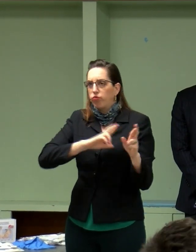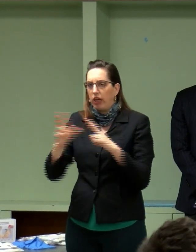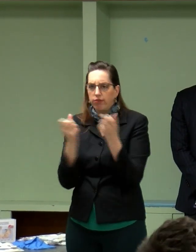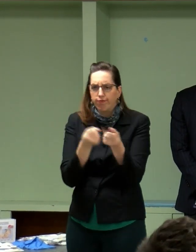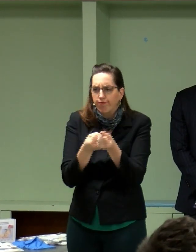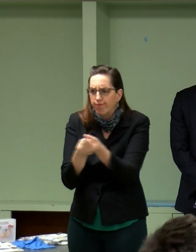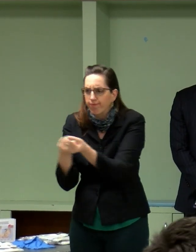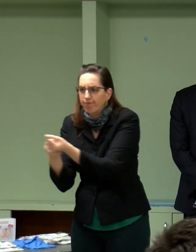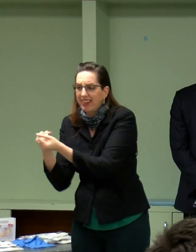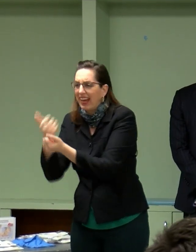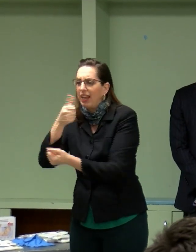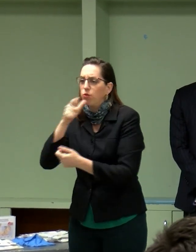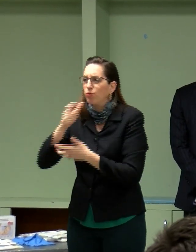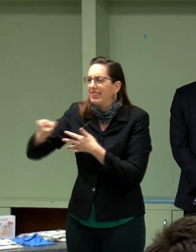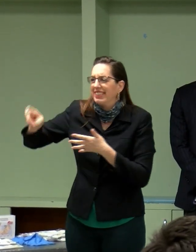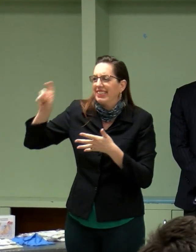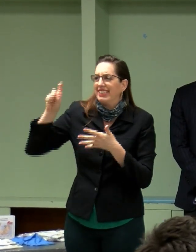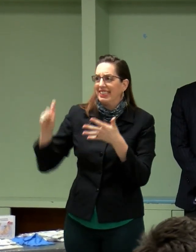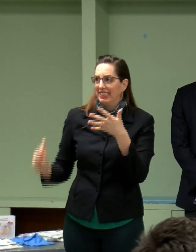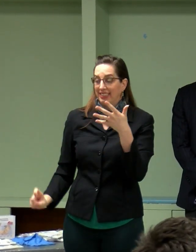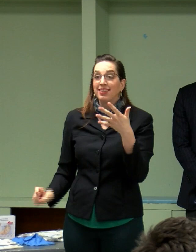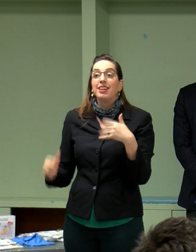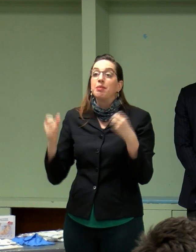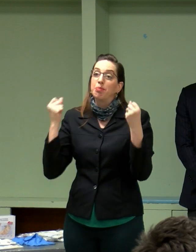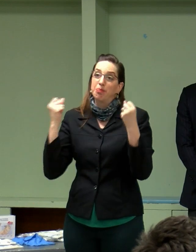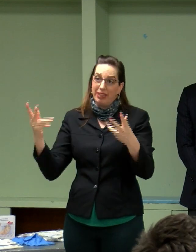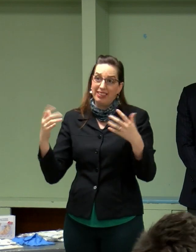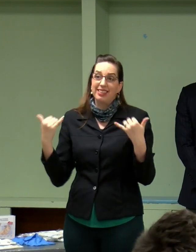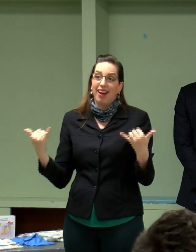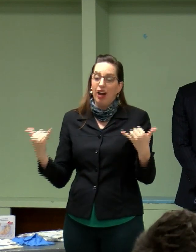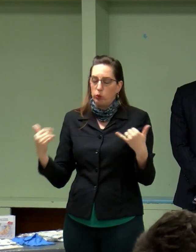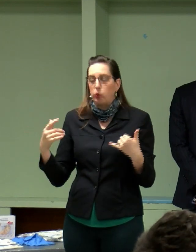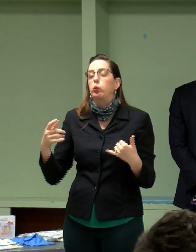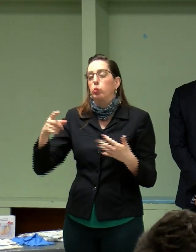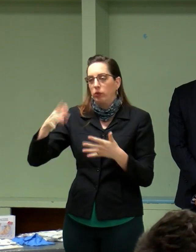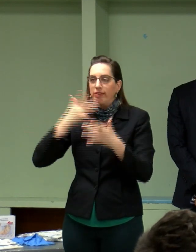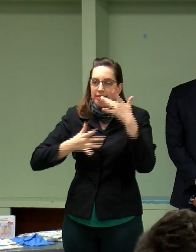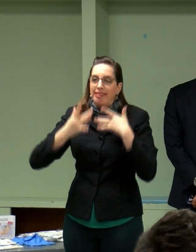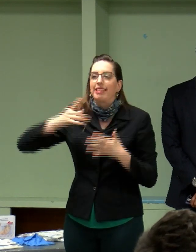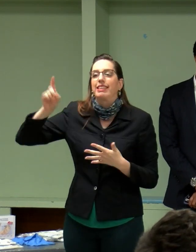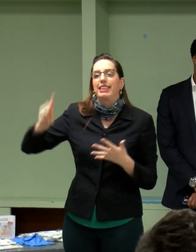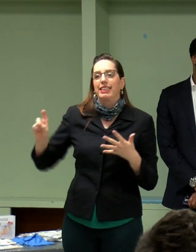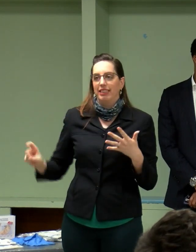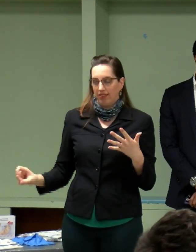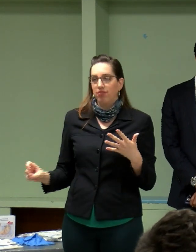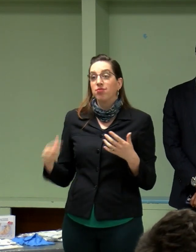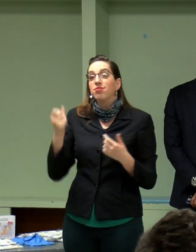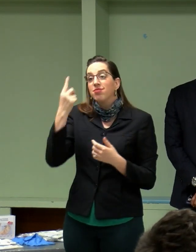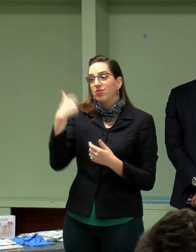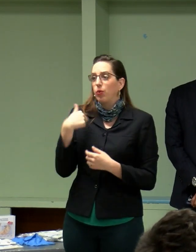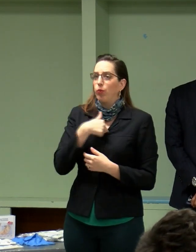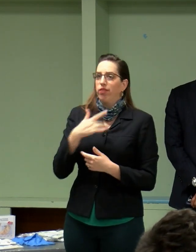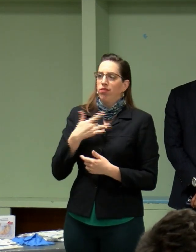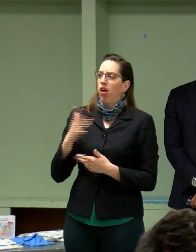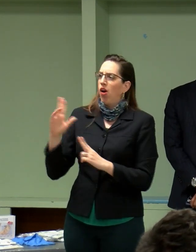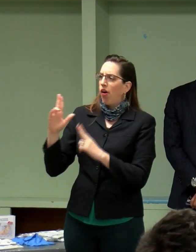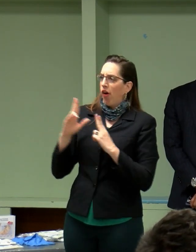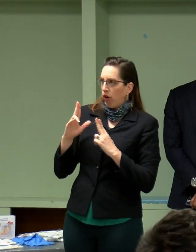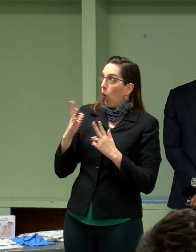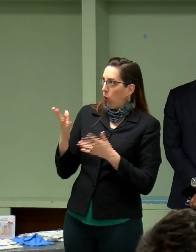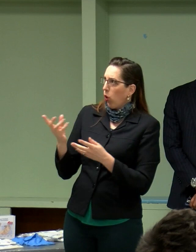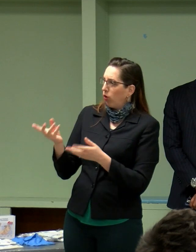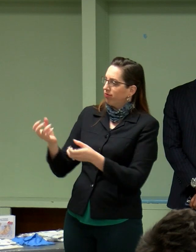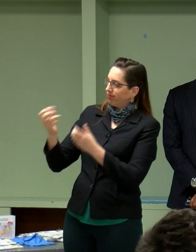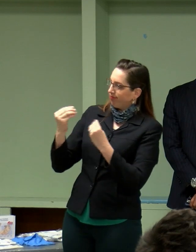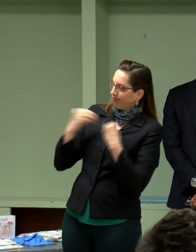need. And we all find ourselves at that point right now, do we not? And so the Salvation Army is very honored just to be able to step up